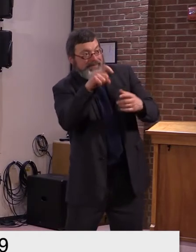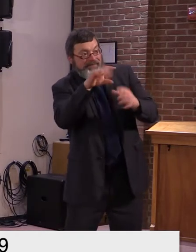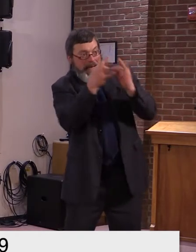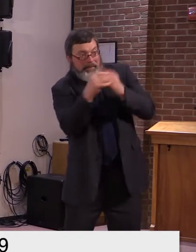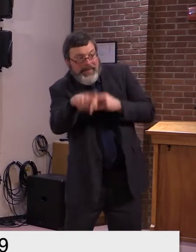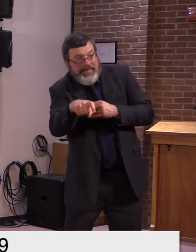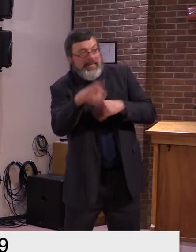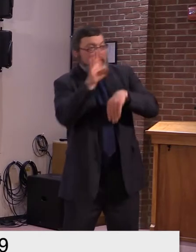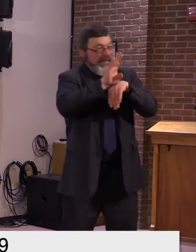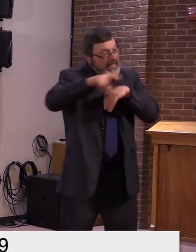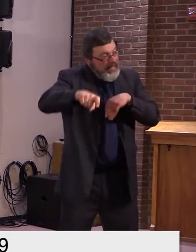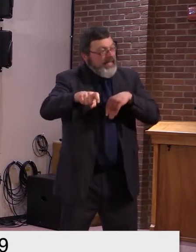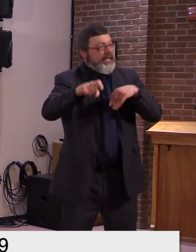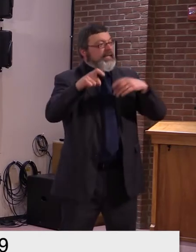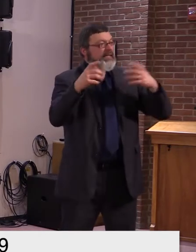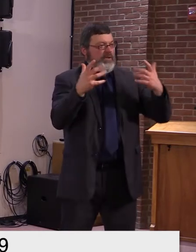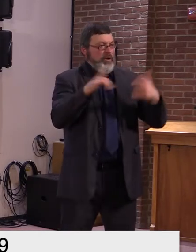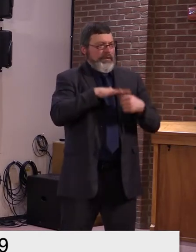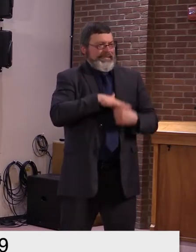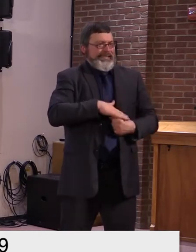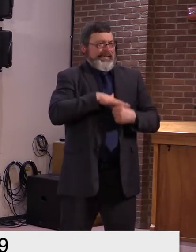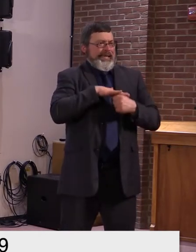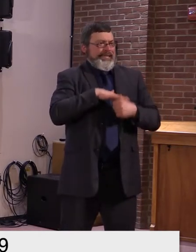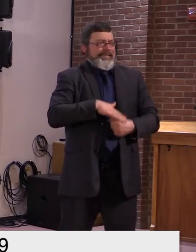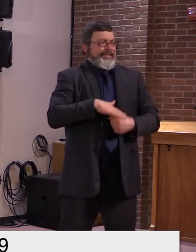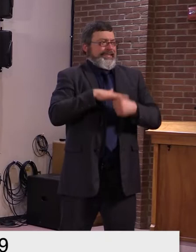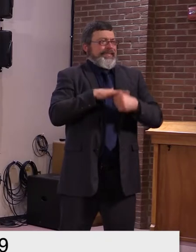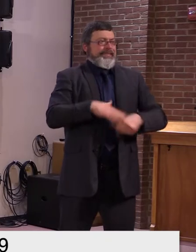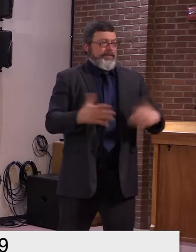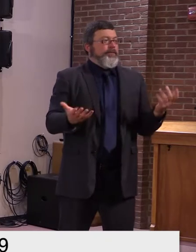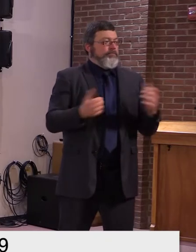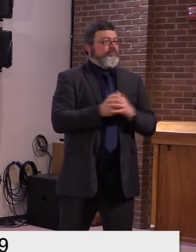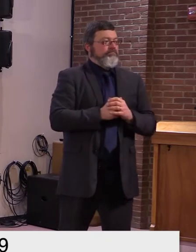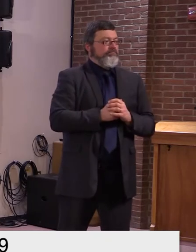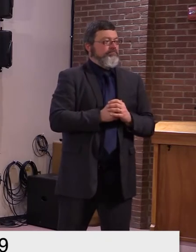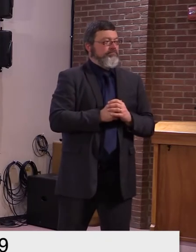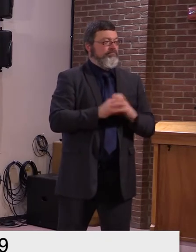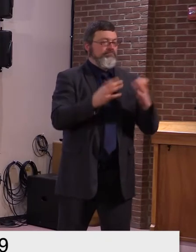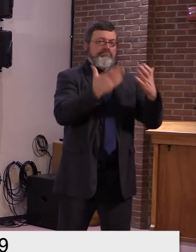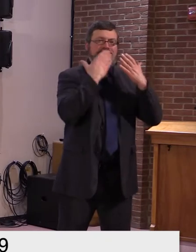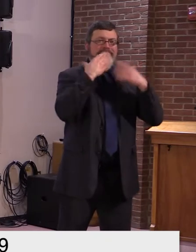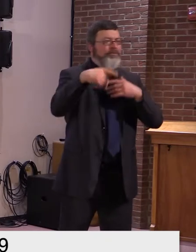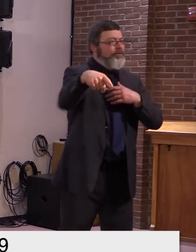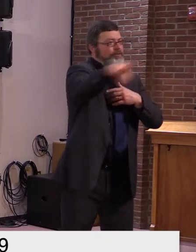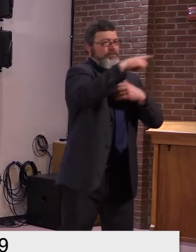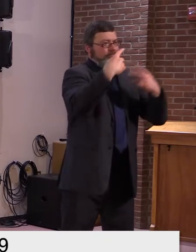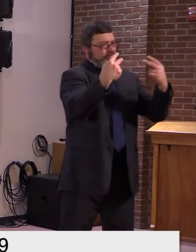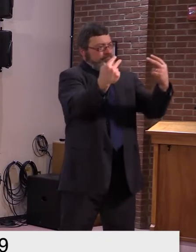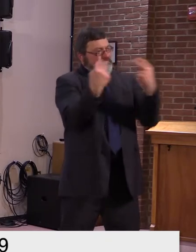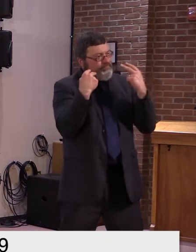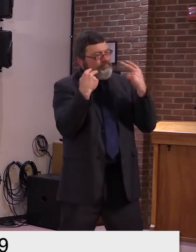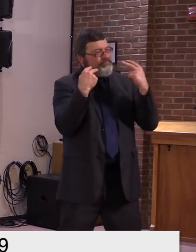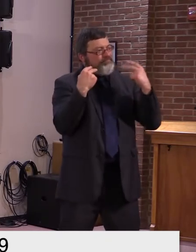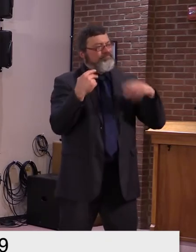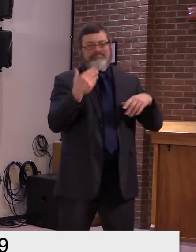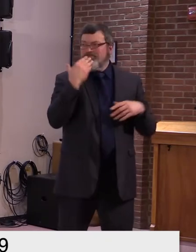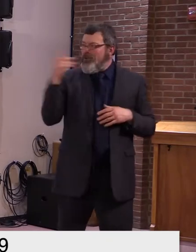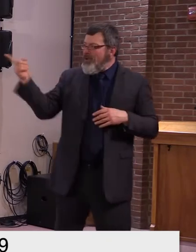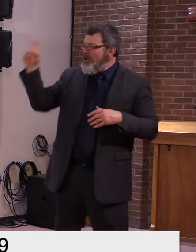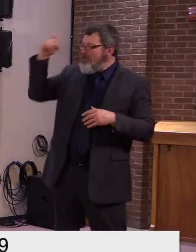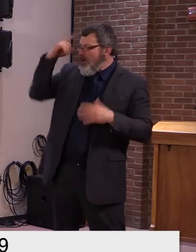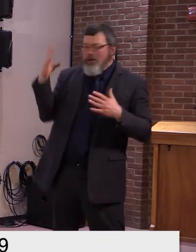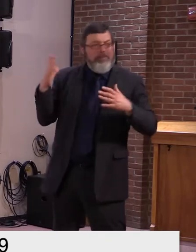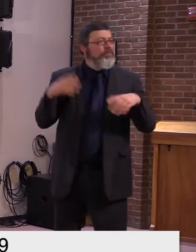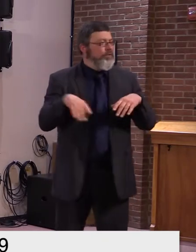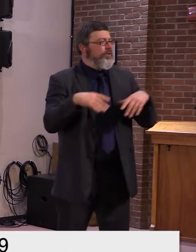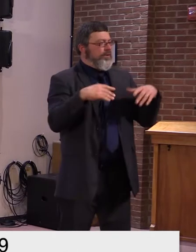pressure that's imposed by COVID. So thank you all very much, and it's a good day that we can say the